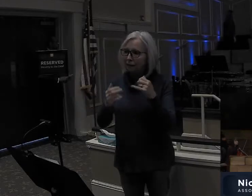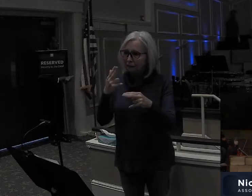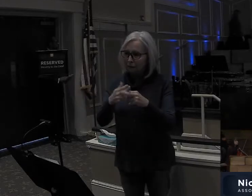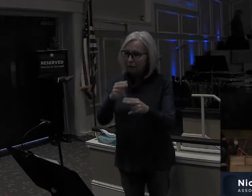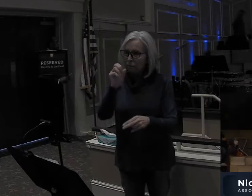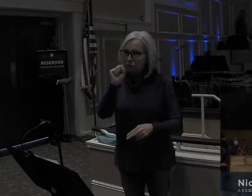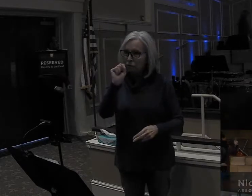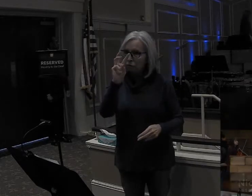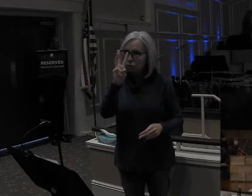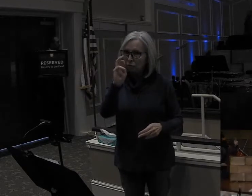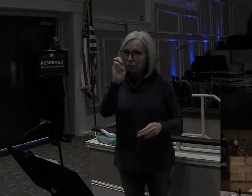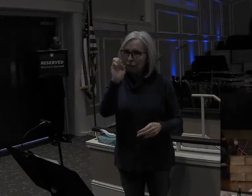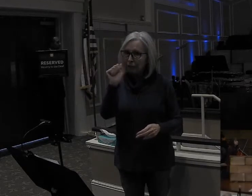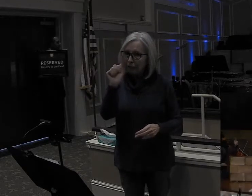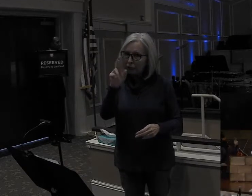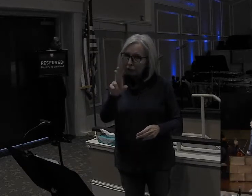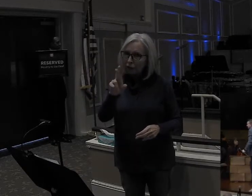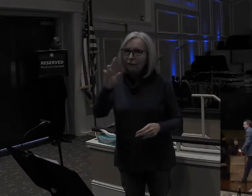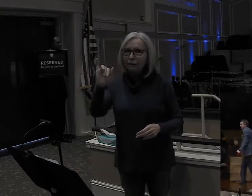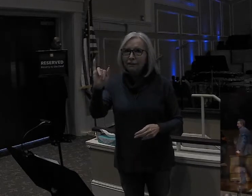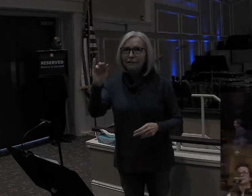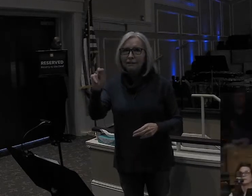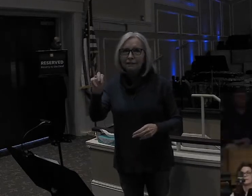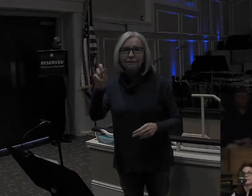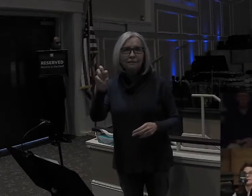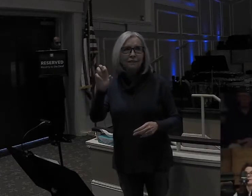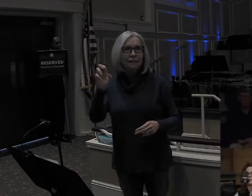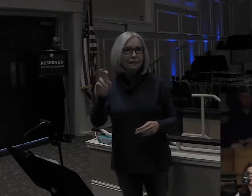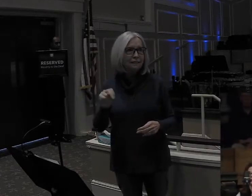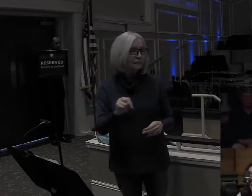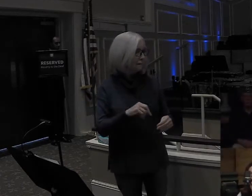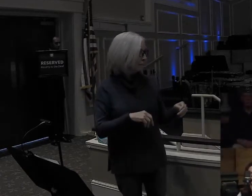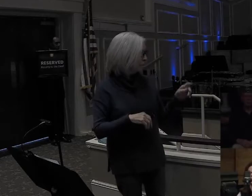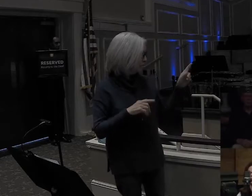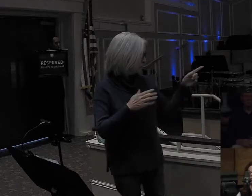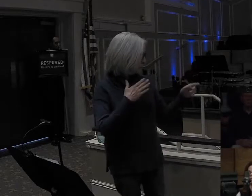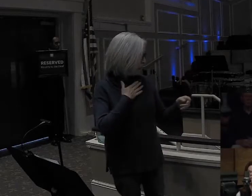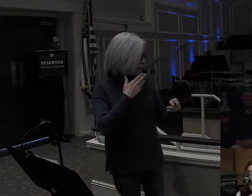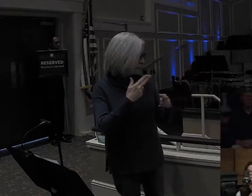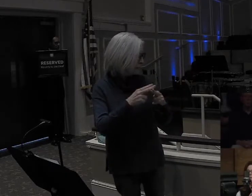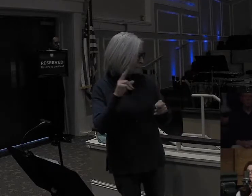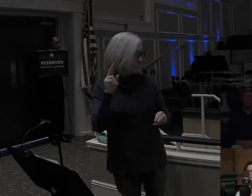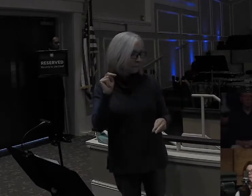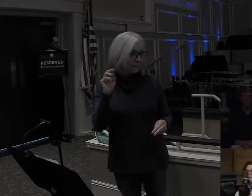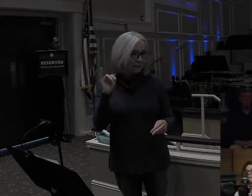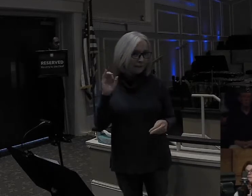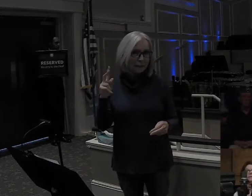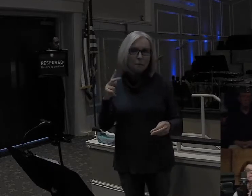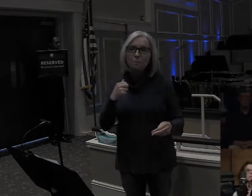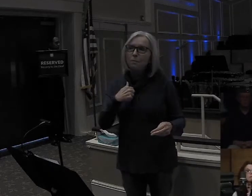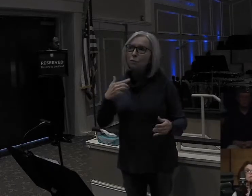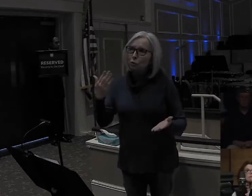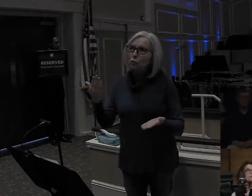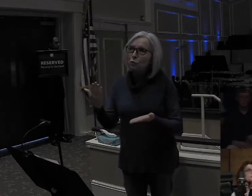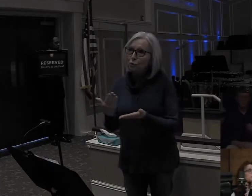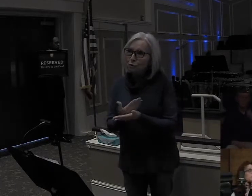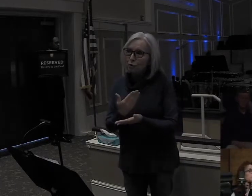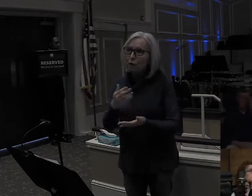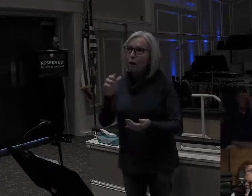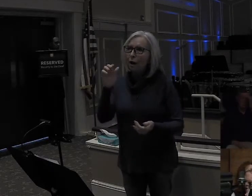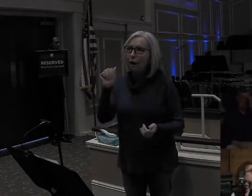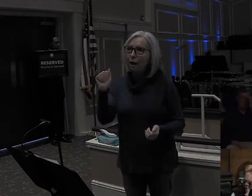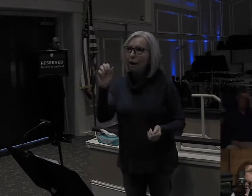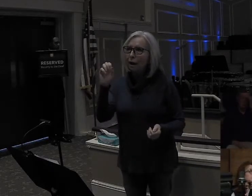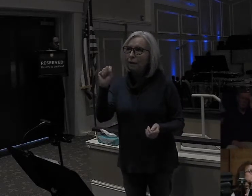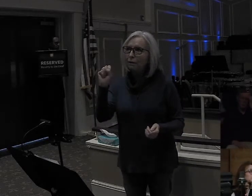Hey, y'all, how's it going? Hey, guys, like Pastor Bill said, my name is Nick Swearingen. I'm the new associate pastor of evangelism. I